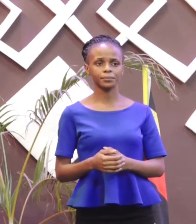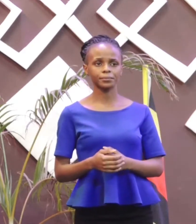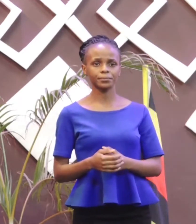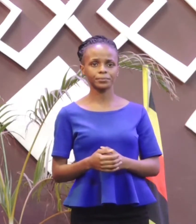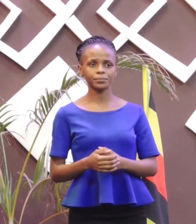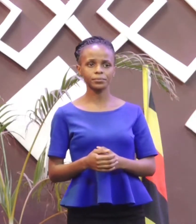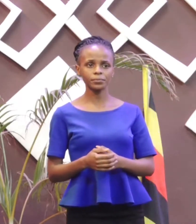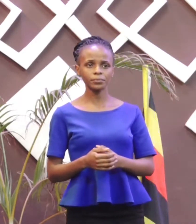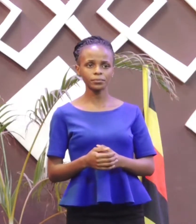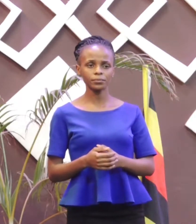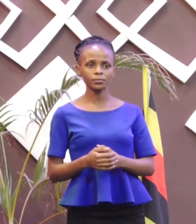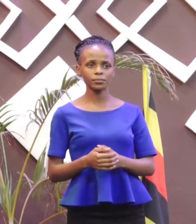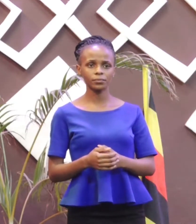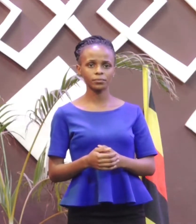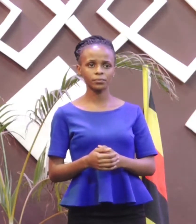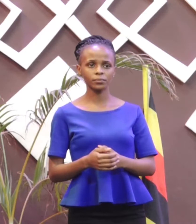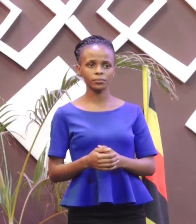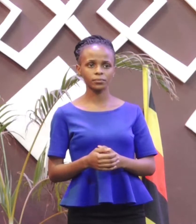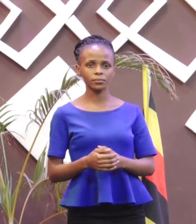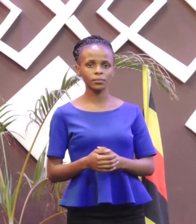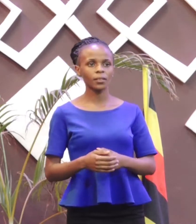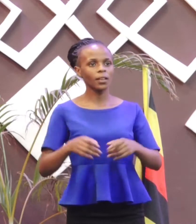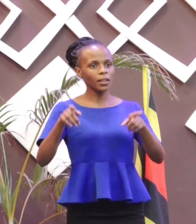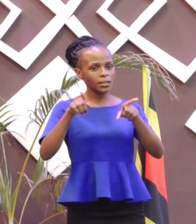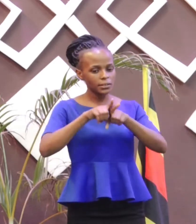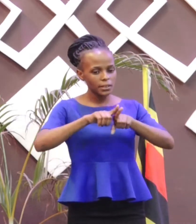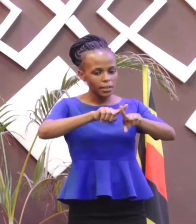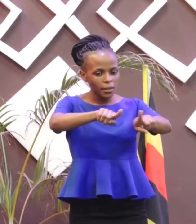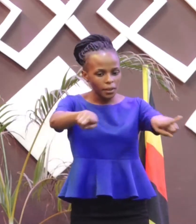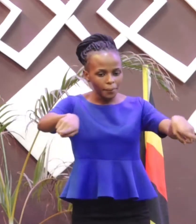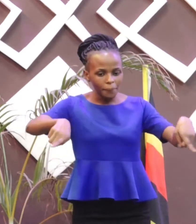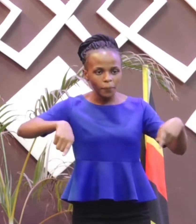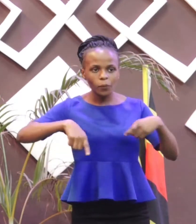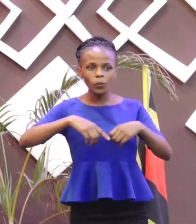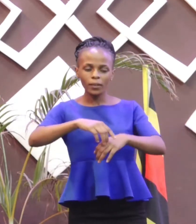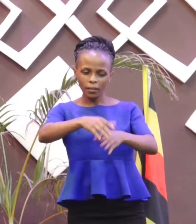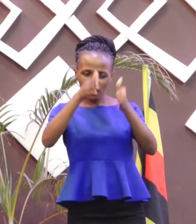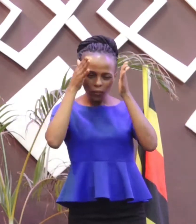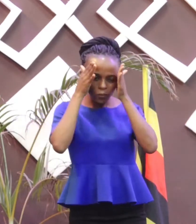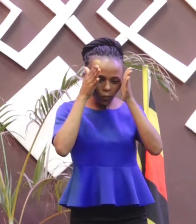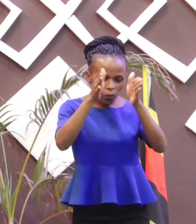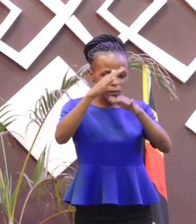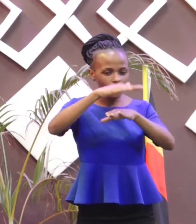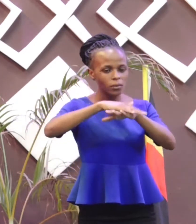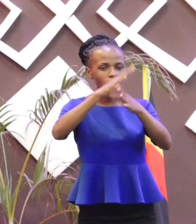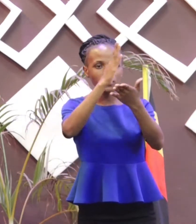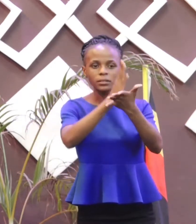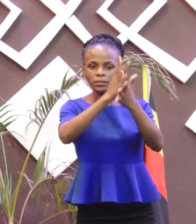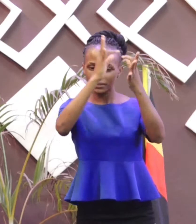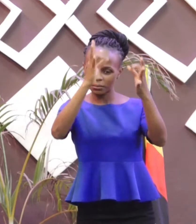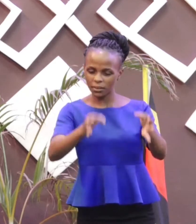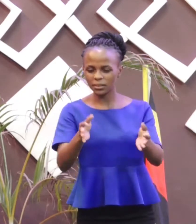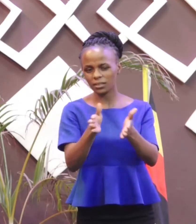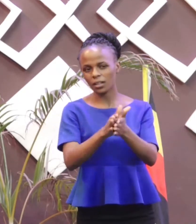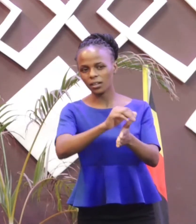someone can admire and even like. Ne tubaka ebimu bye twekuumirako ne tubaka ebirala bye twerekereza.